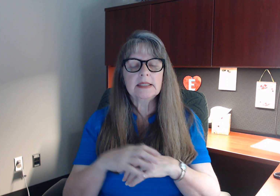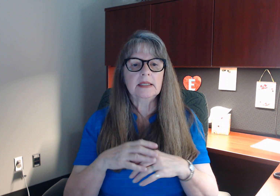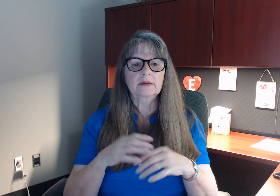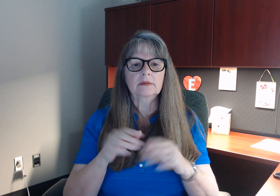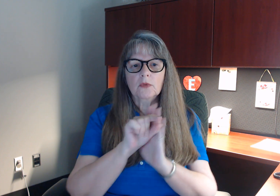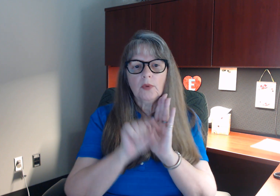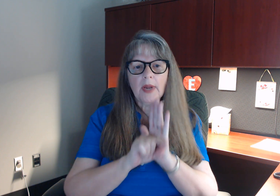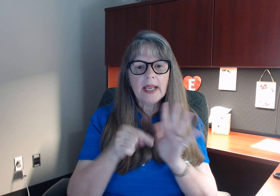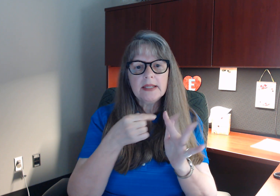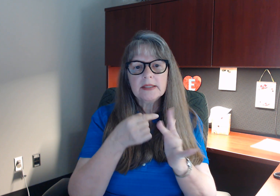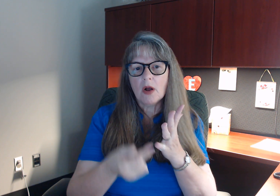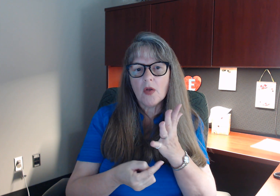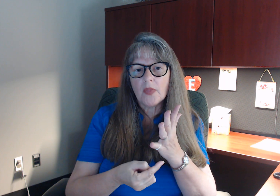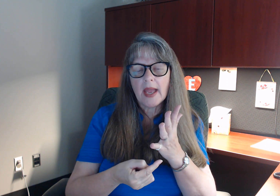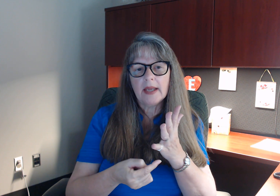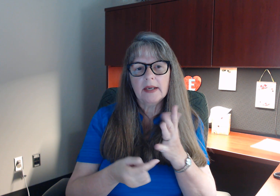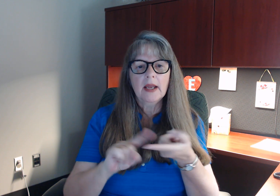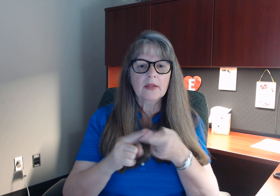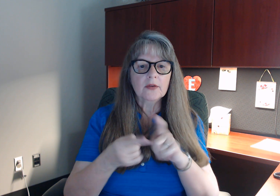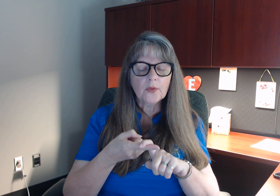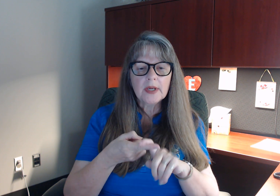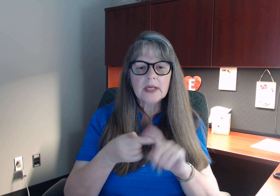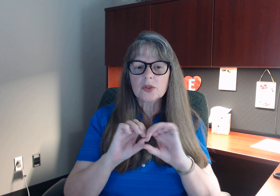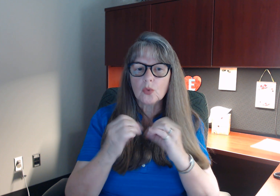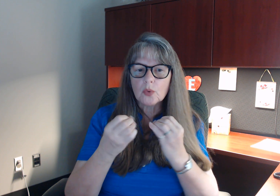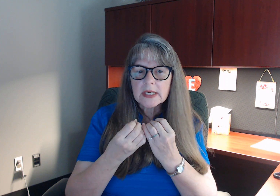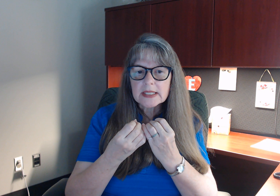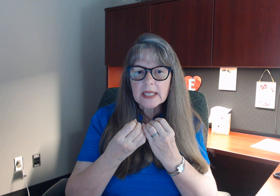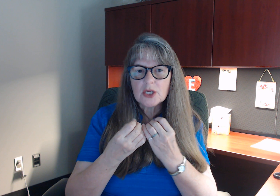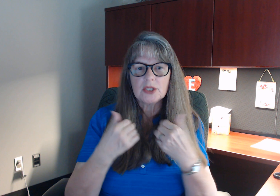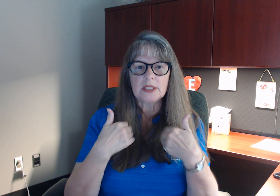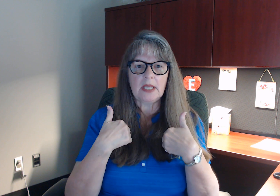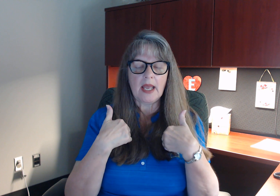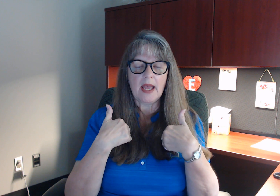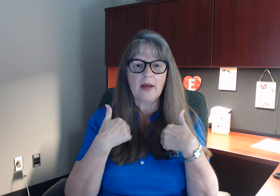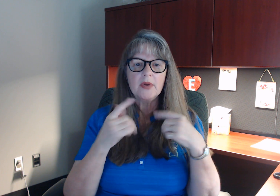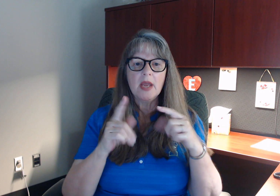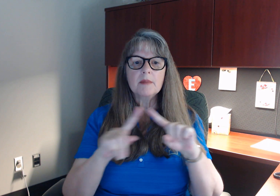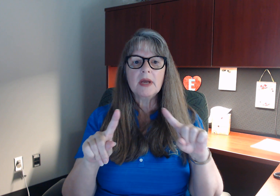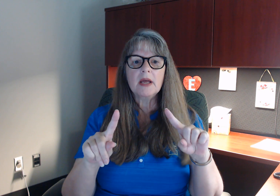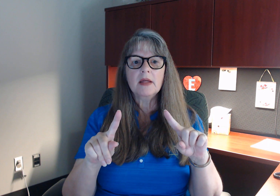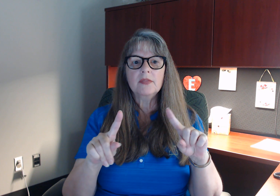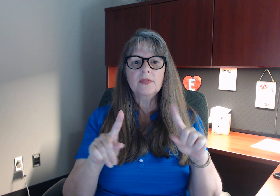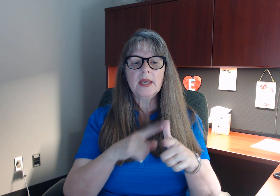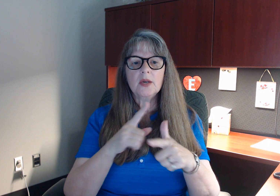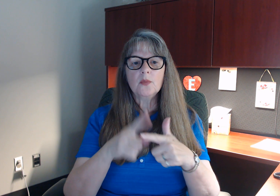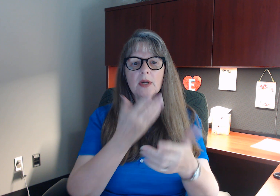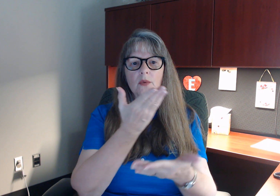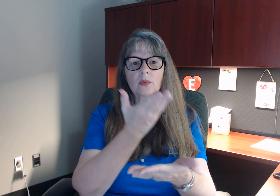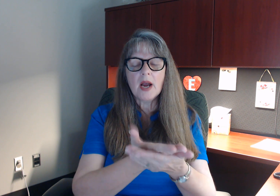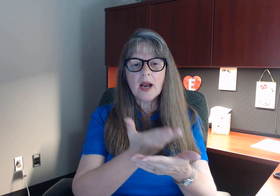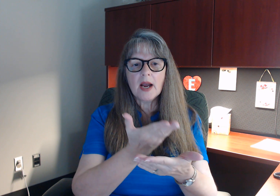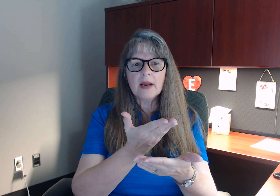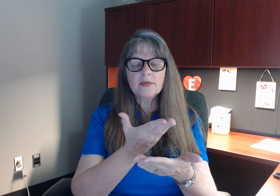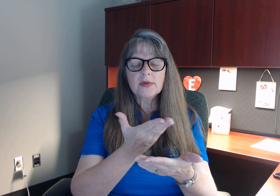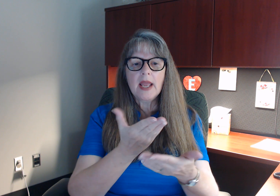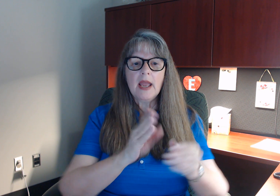and grades and all that, and the friends and organizations that they have. But then we arrived, and